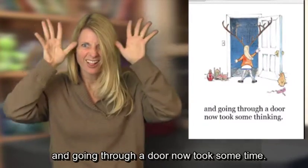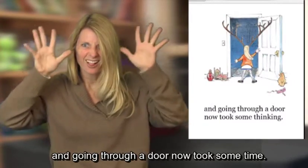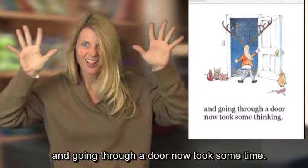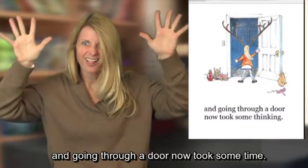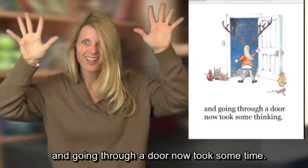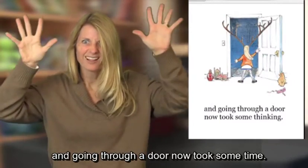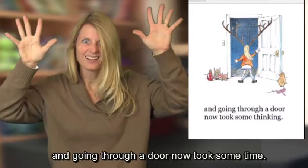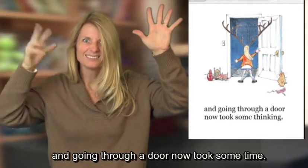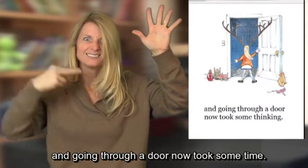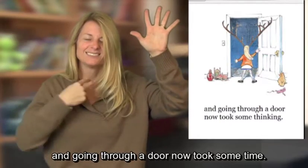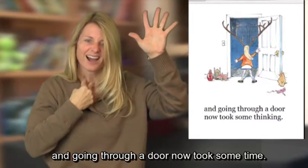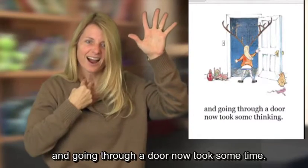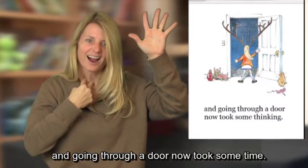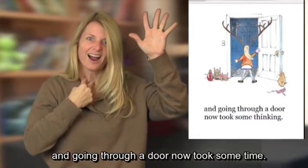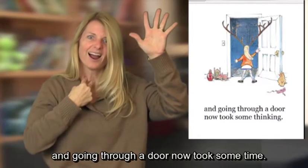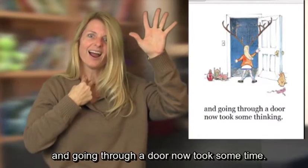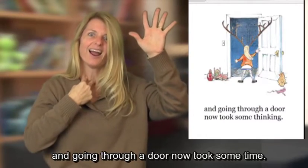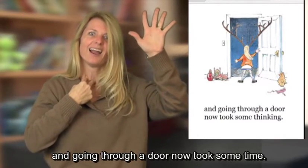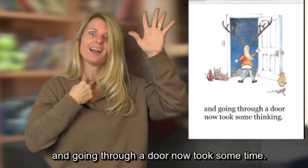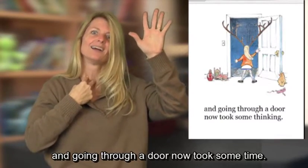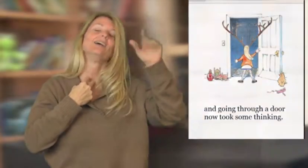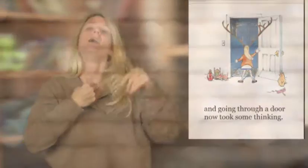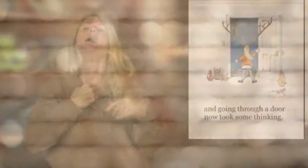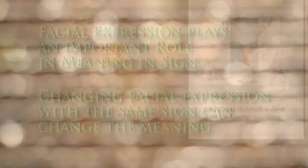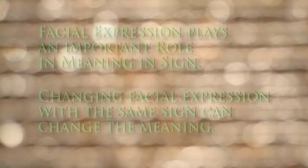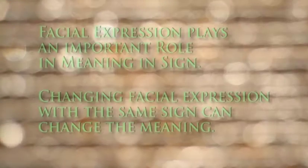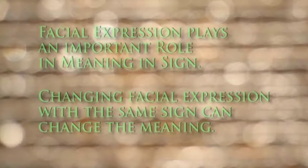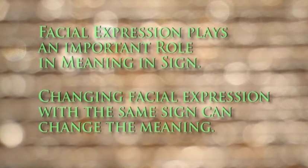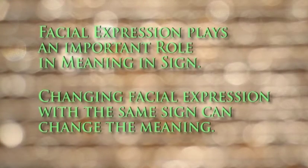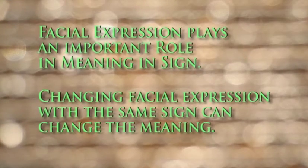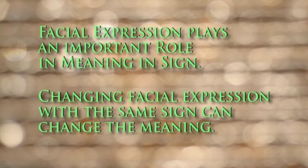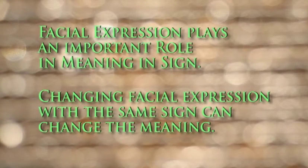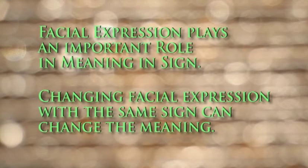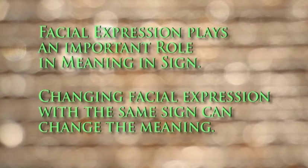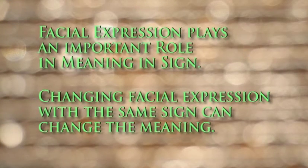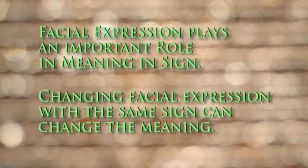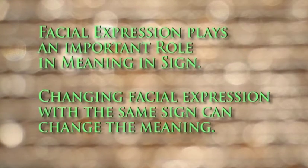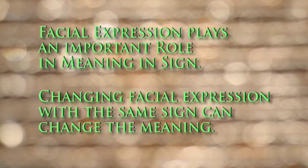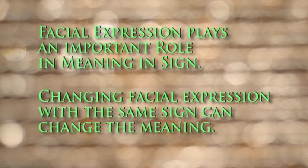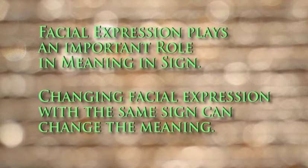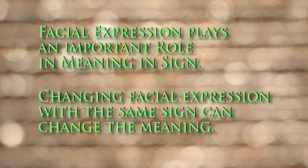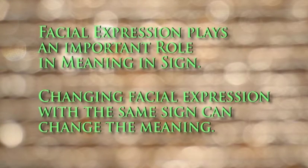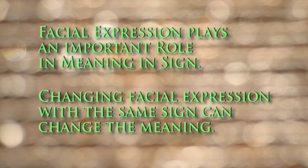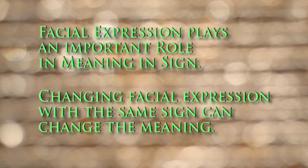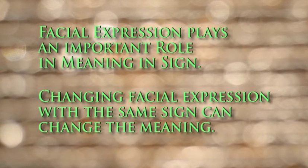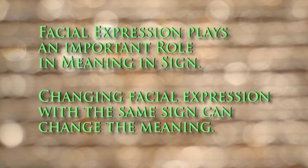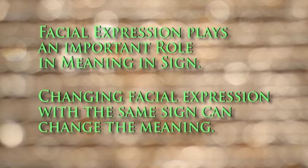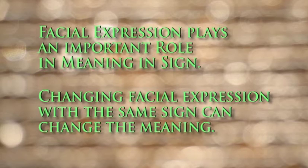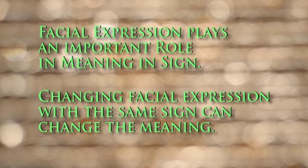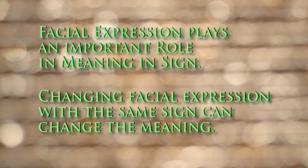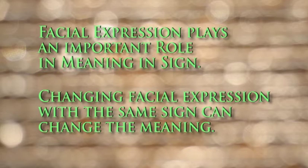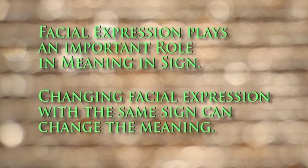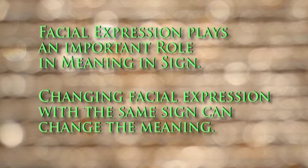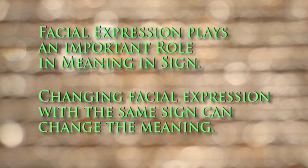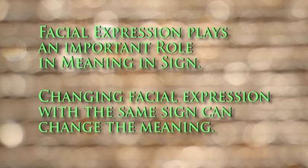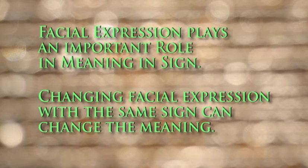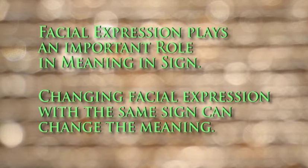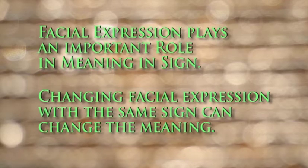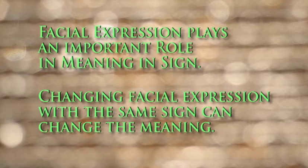door now took some time. Facial expression plays an important role in meaning in sign. Changing facial